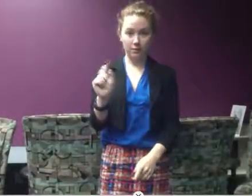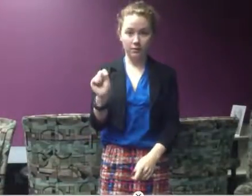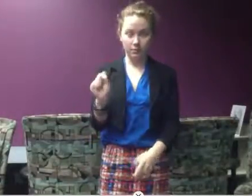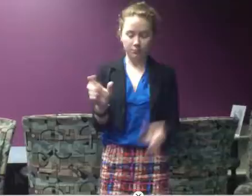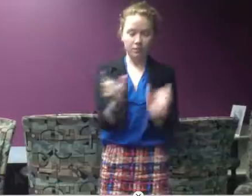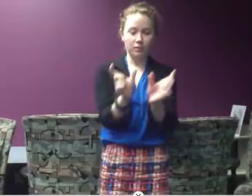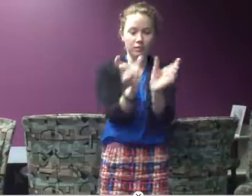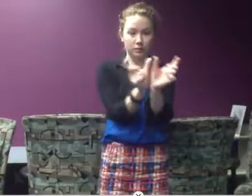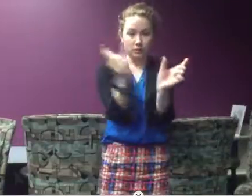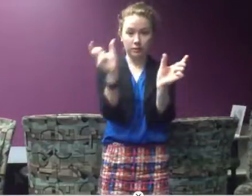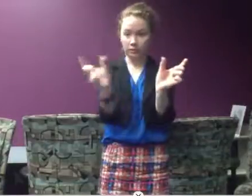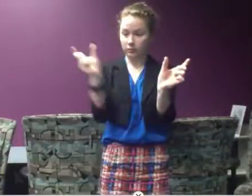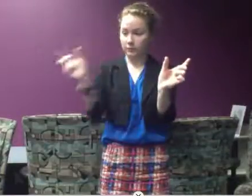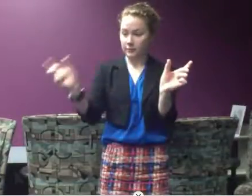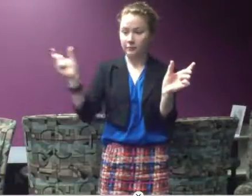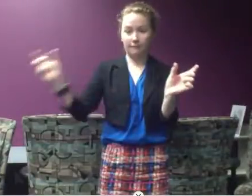So there's segments,